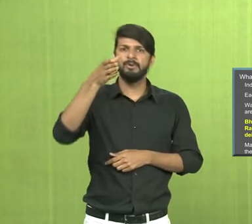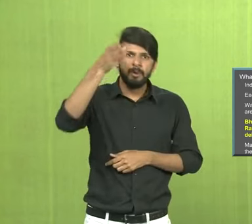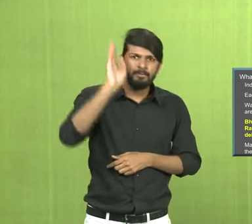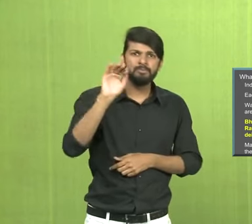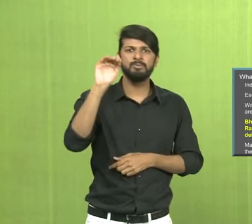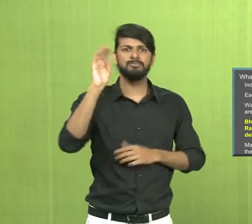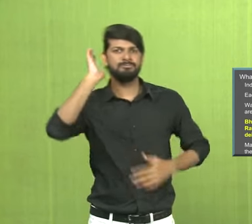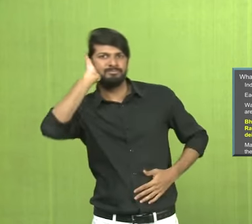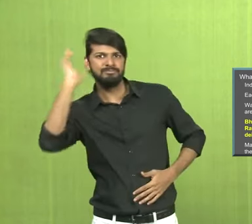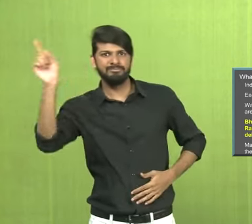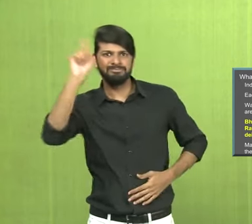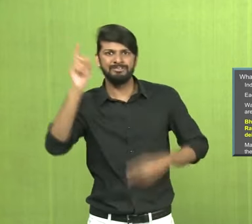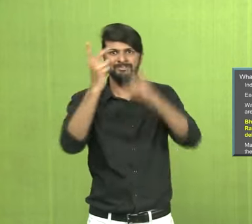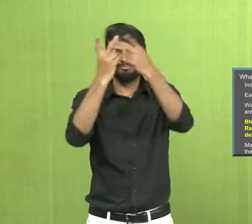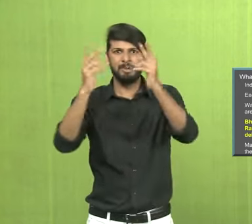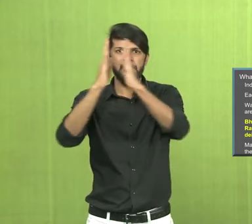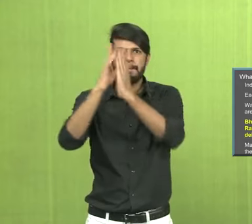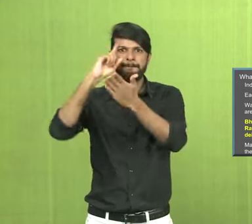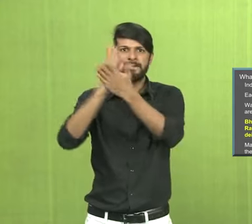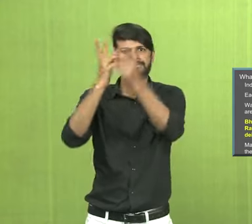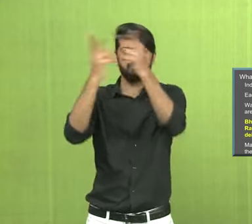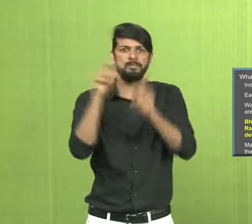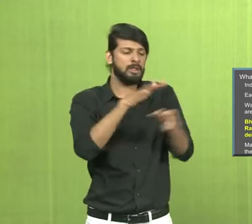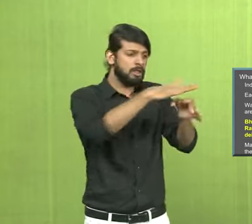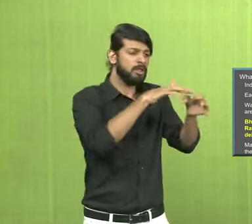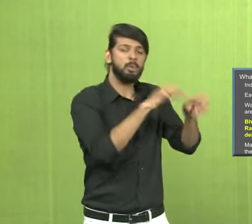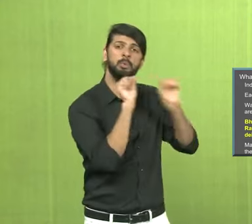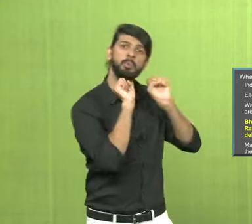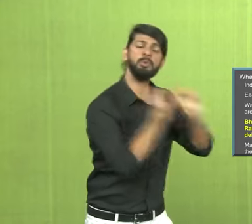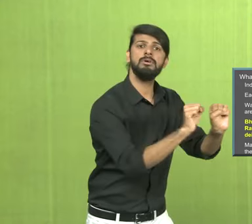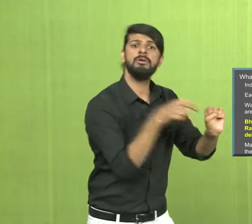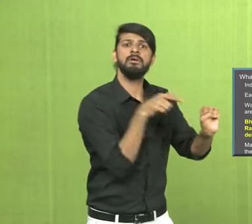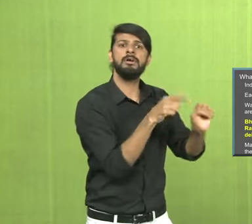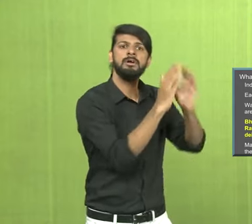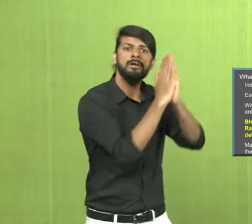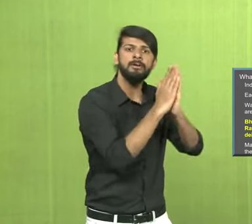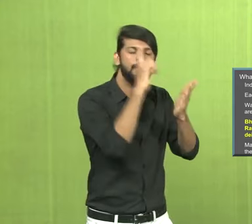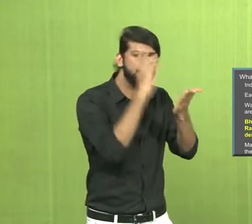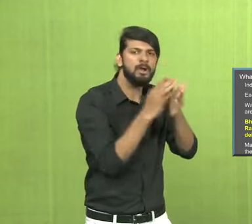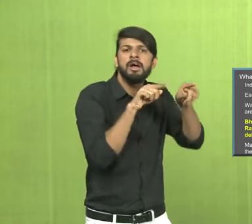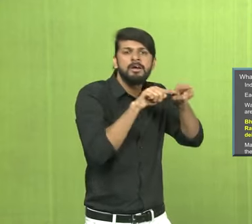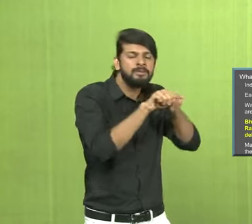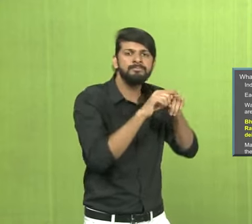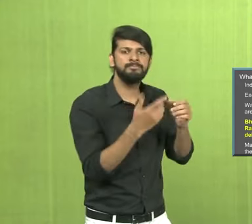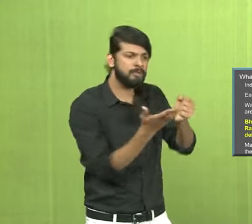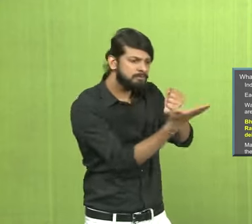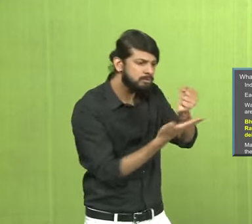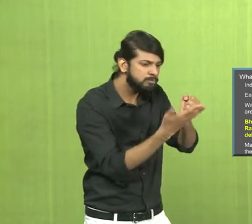a sign or a symbol of gratefulness to thank the deity, the local deity